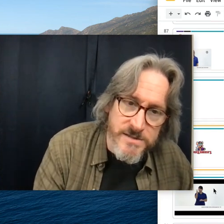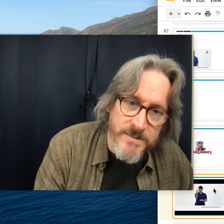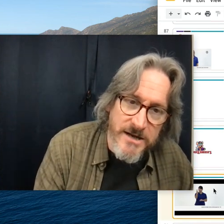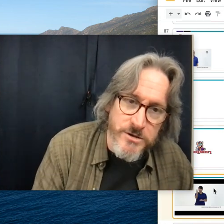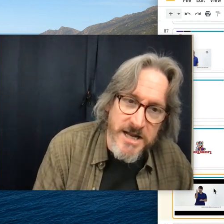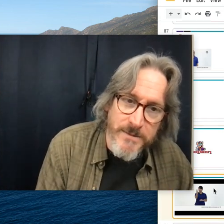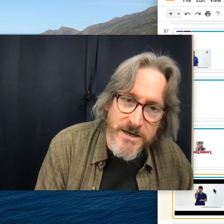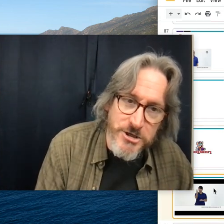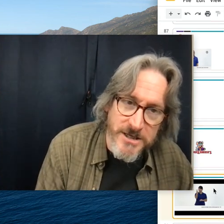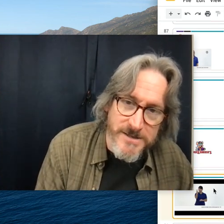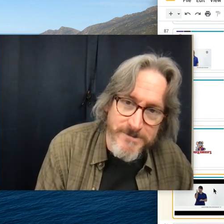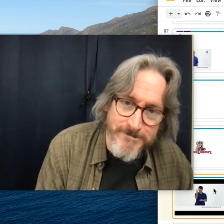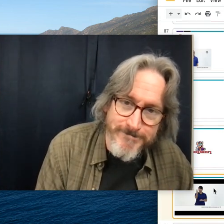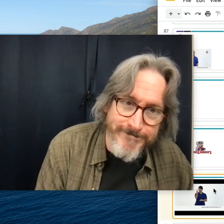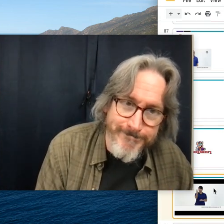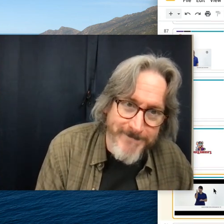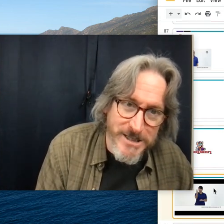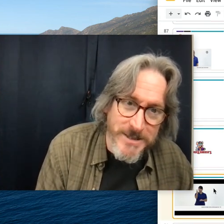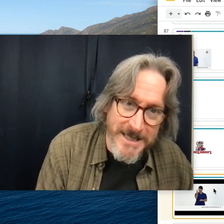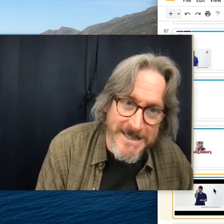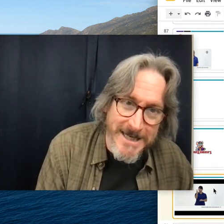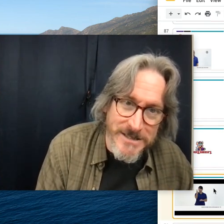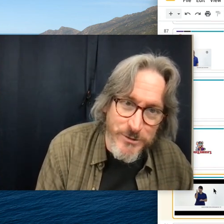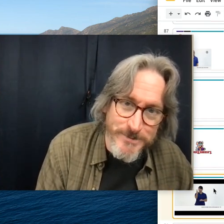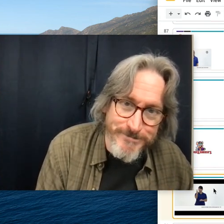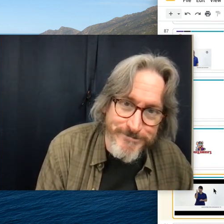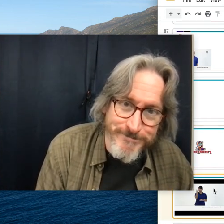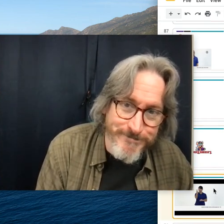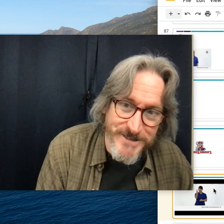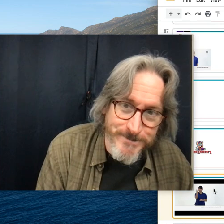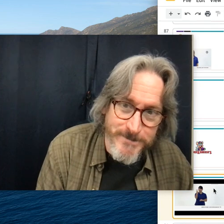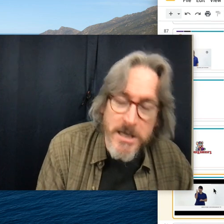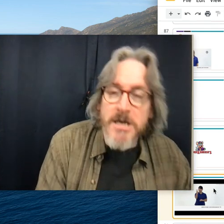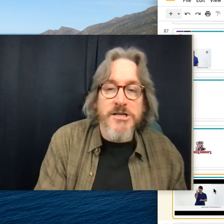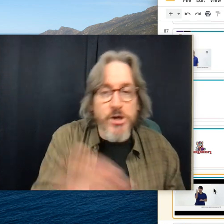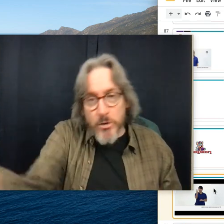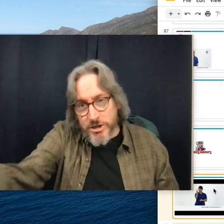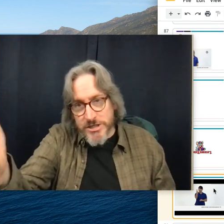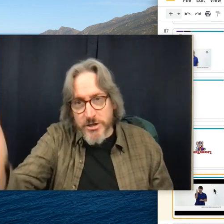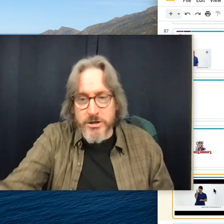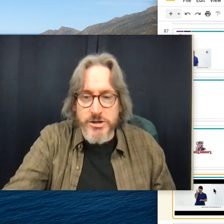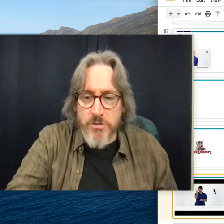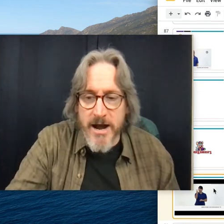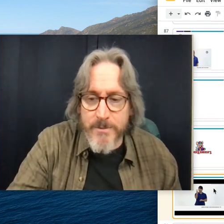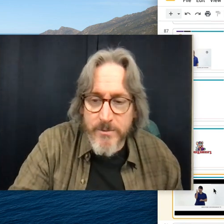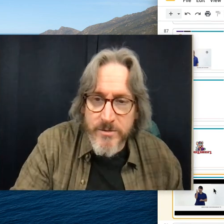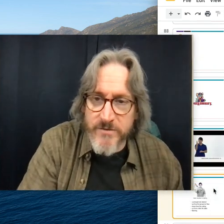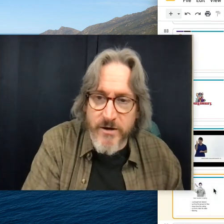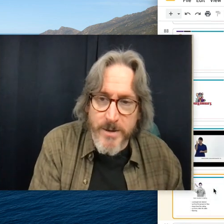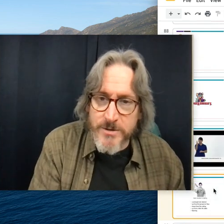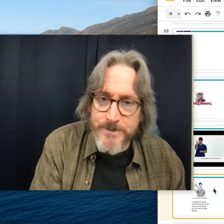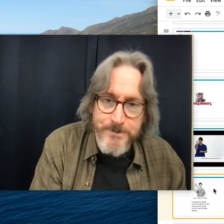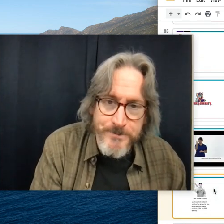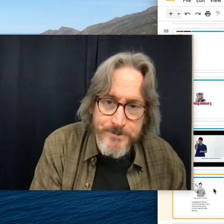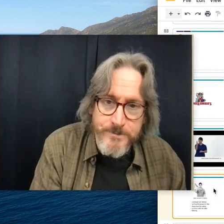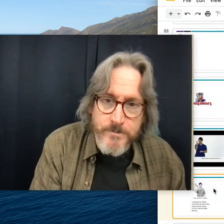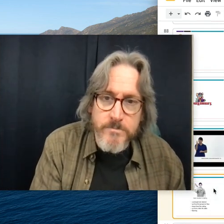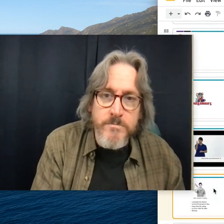Charles Entertainment Cheese. That's what the E stands for. So she's going to describe the